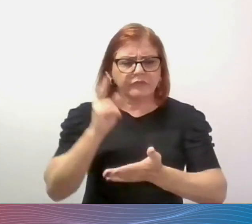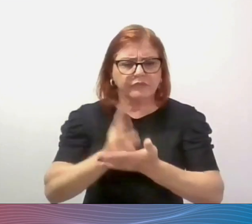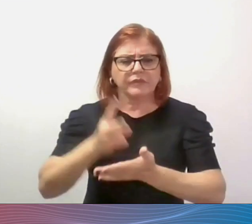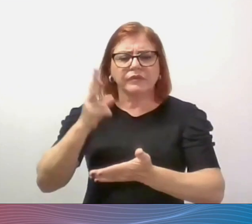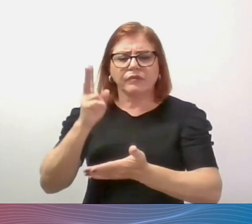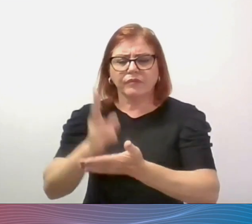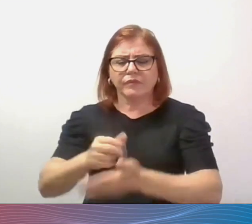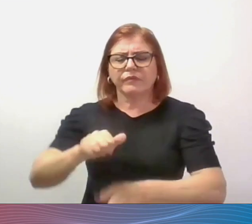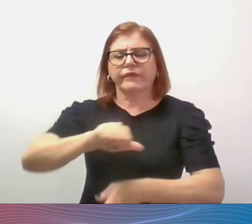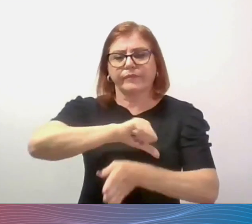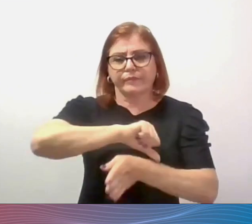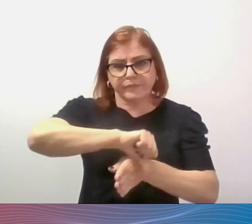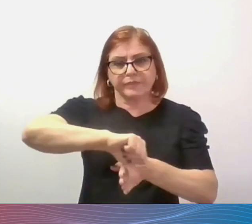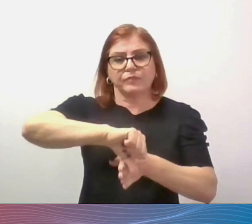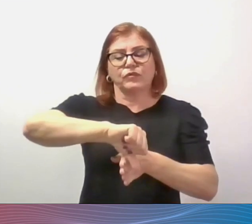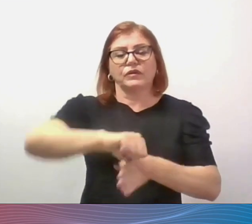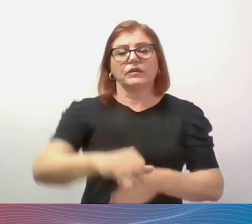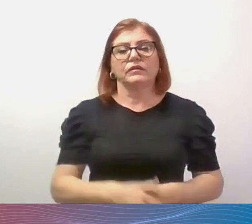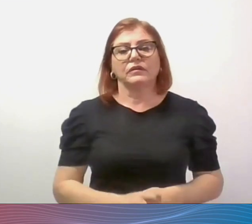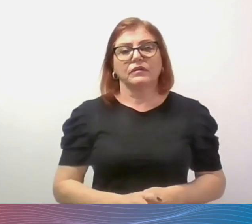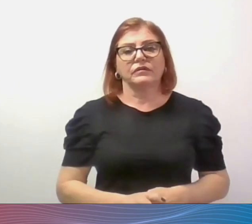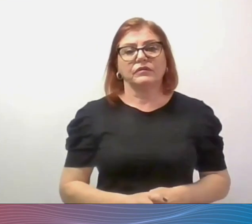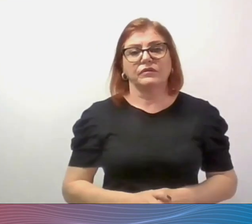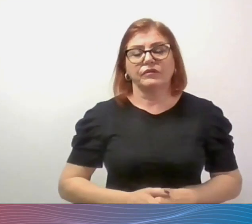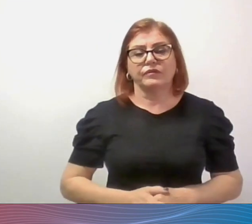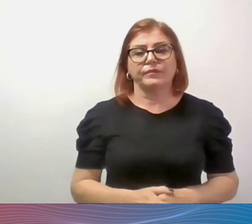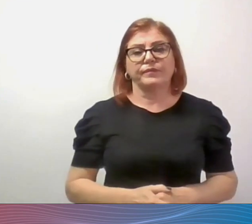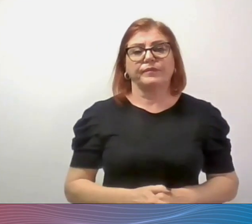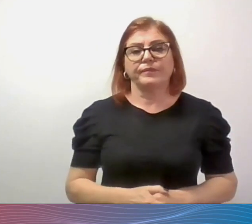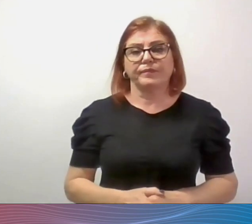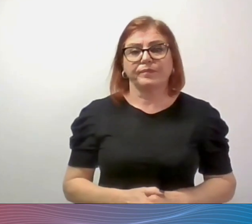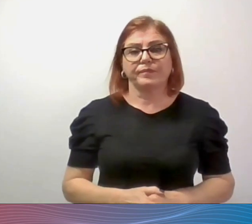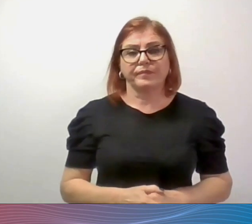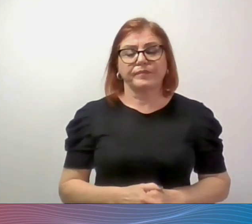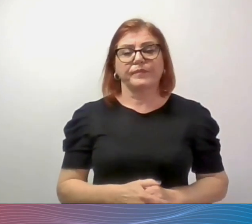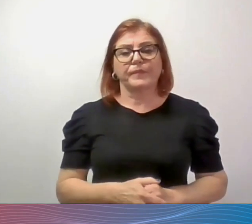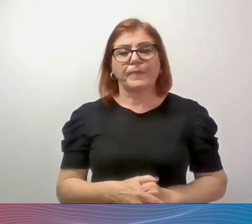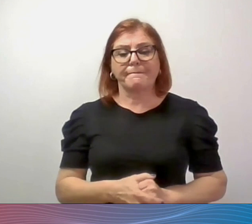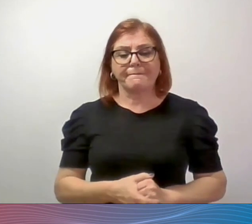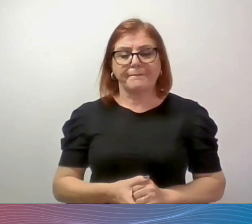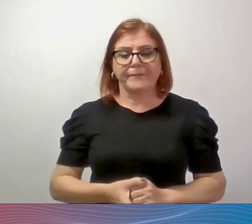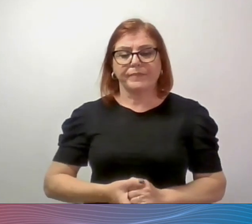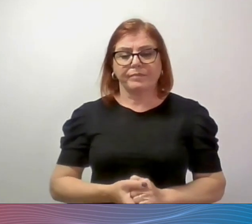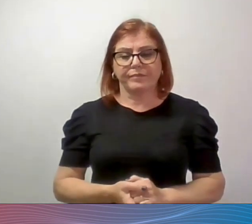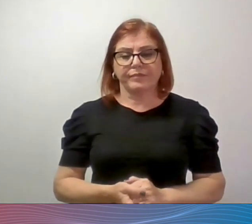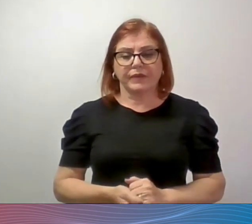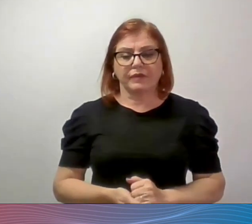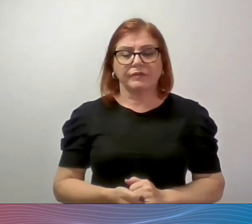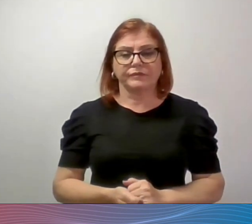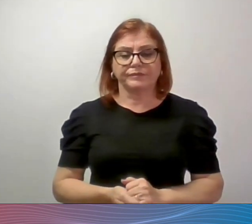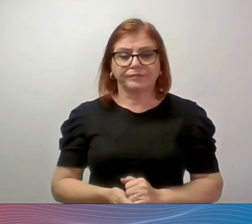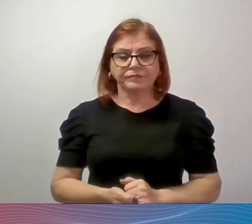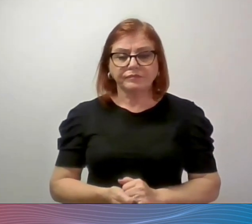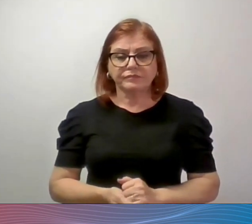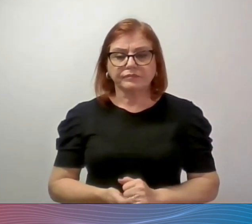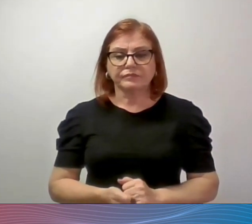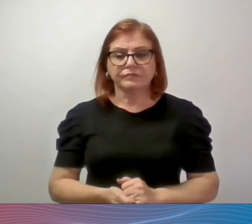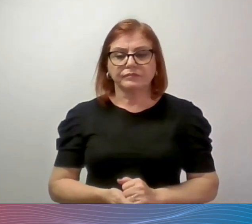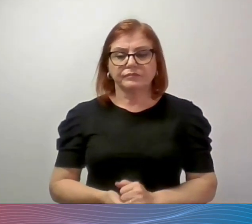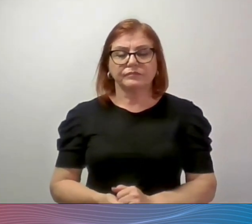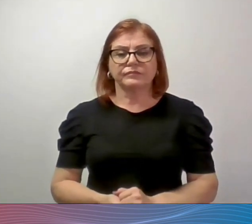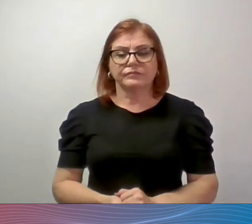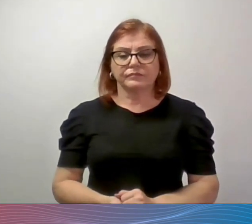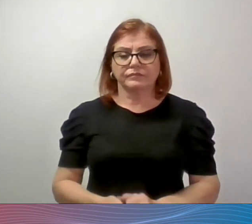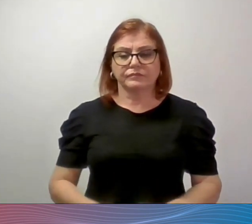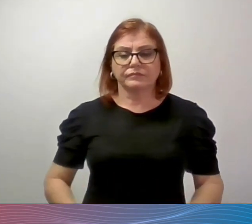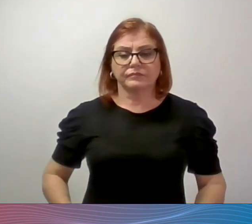person who practices this in a continuous way. Então nenhum incontinente, nenhum impuro, nenhum avarento que é idólatra